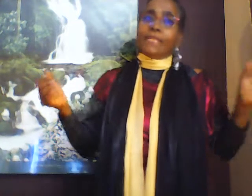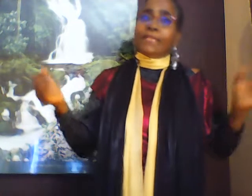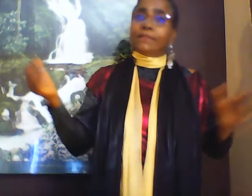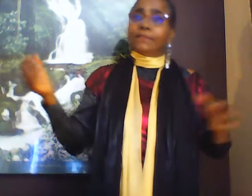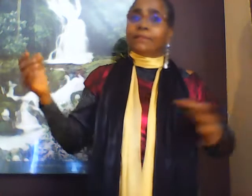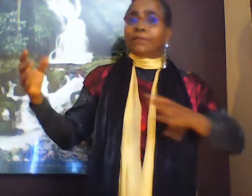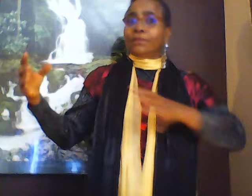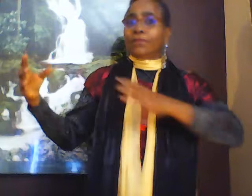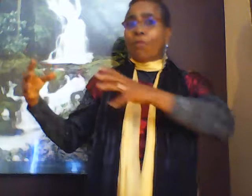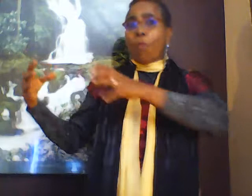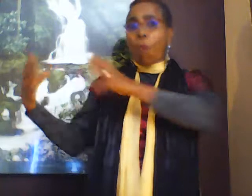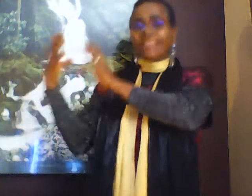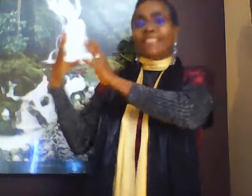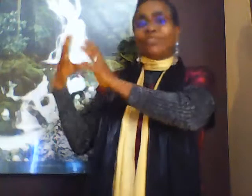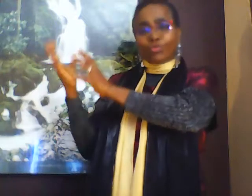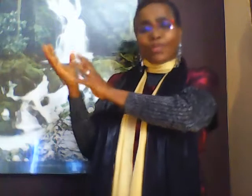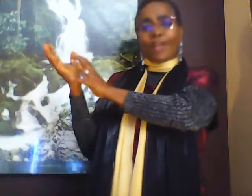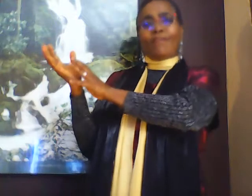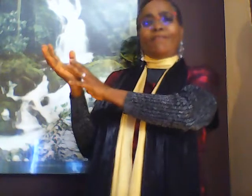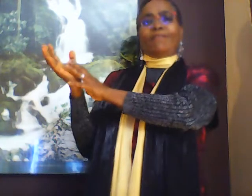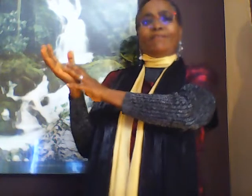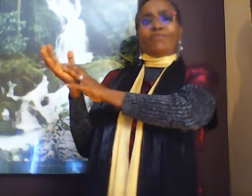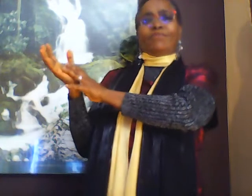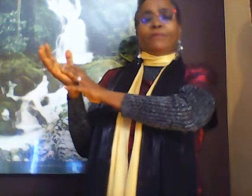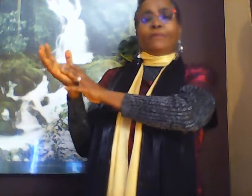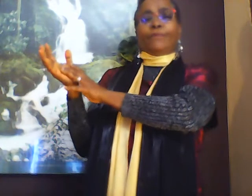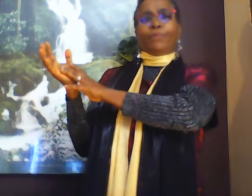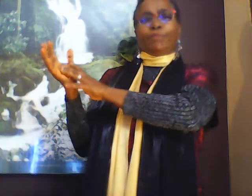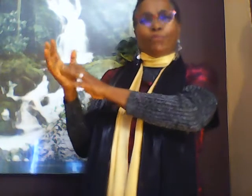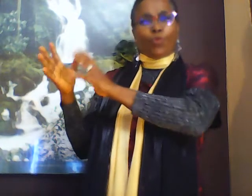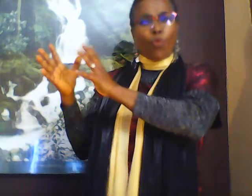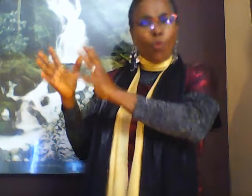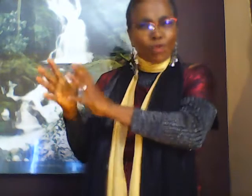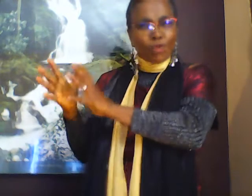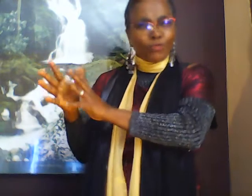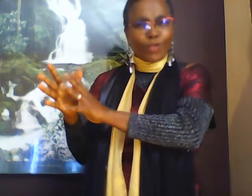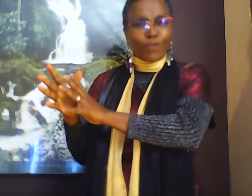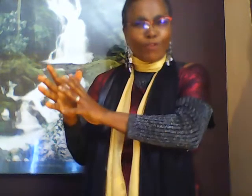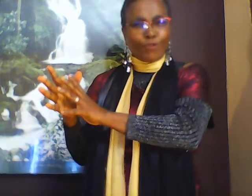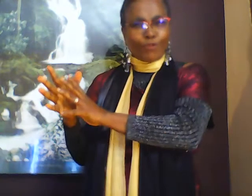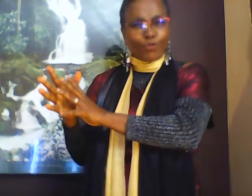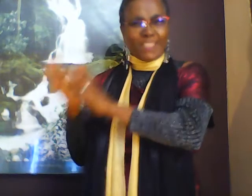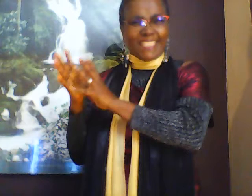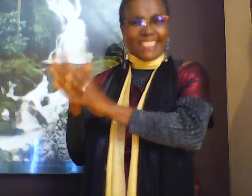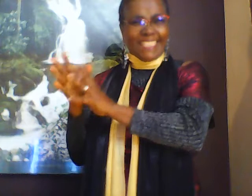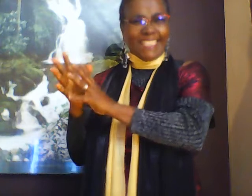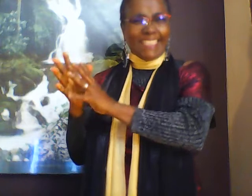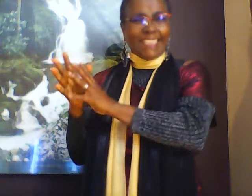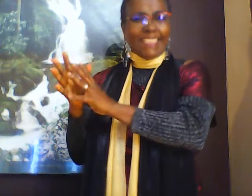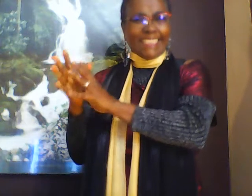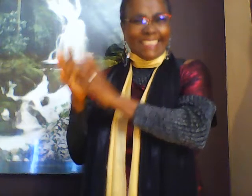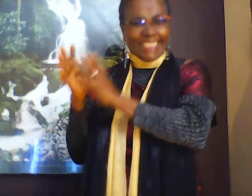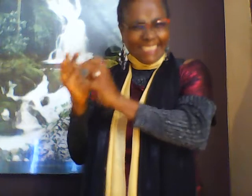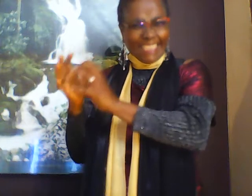Meaning holding together. Good. But holding together to be sticky. Sticky,